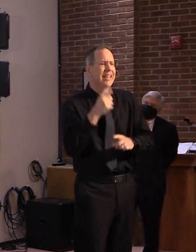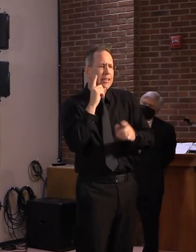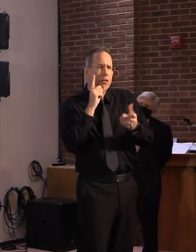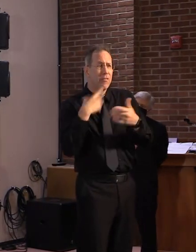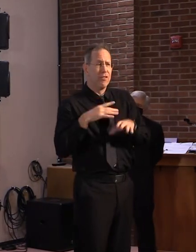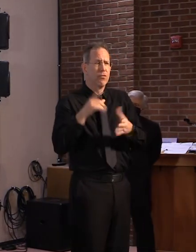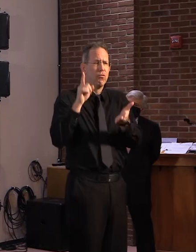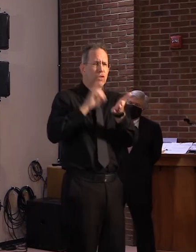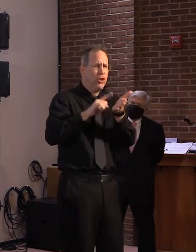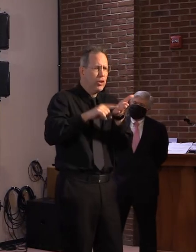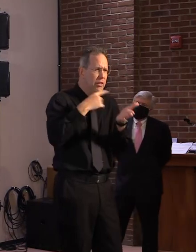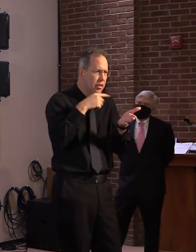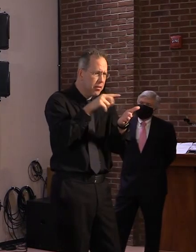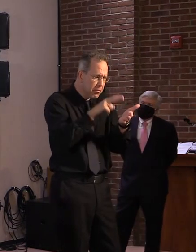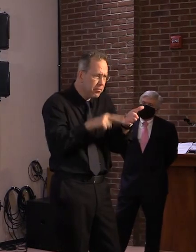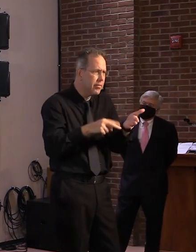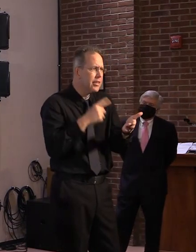adults.